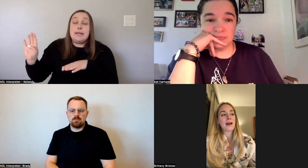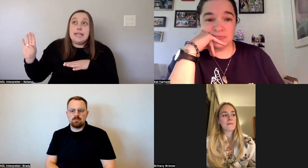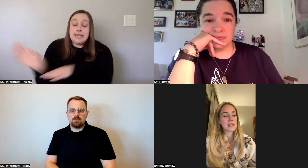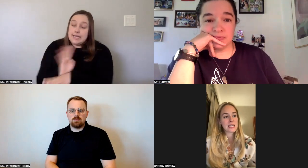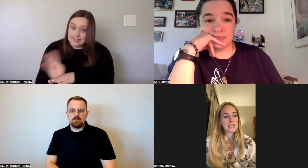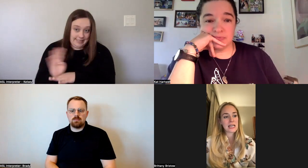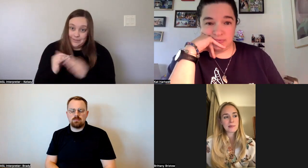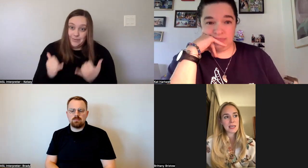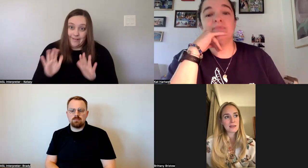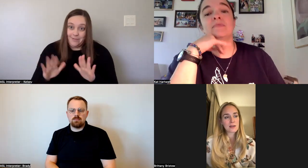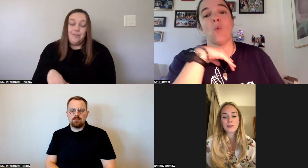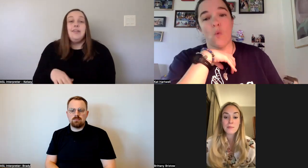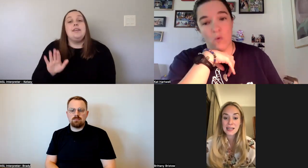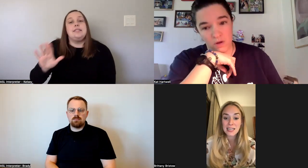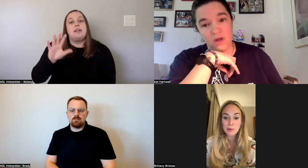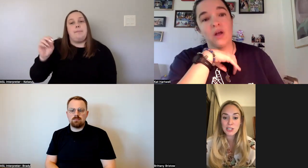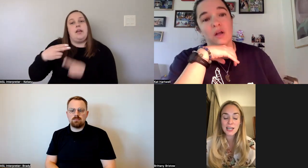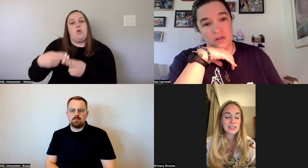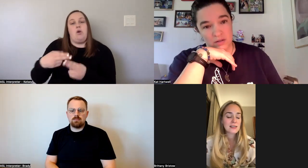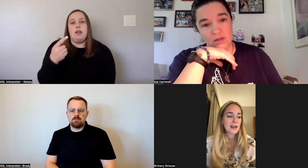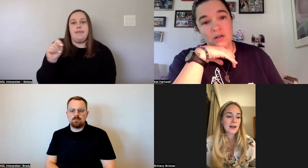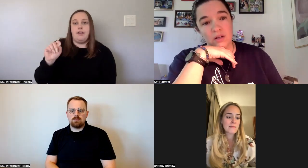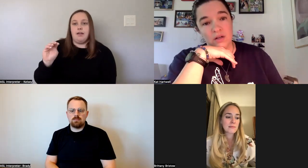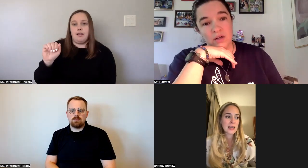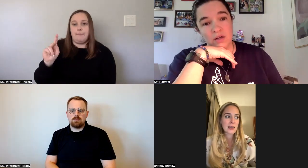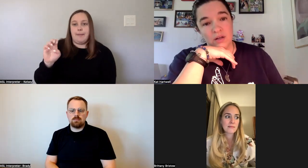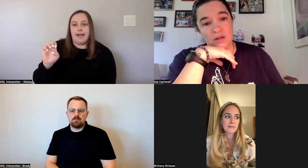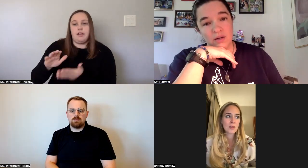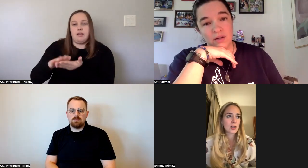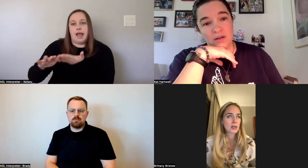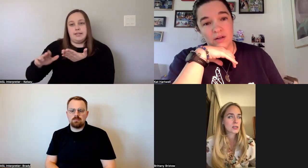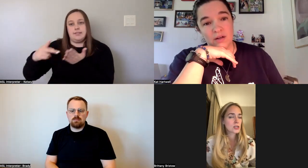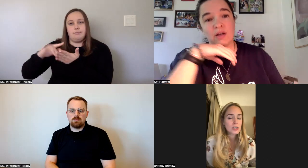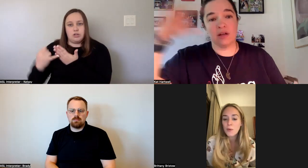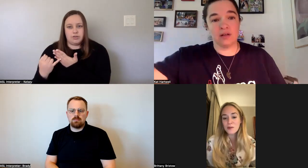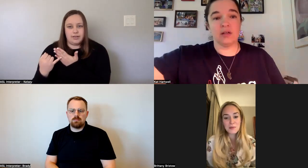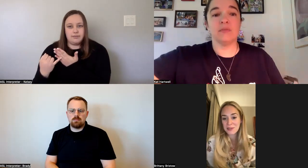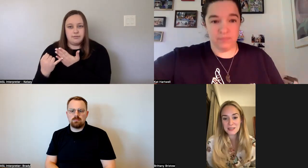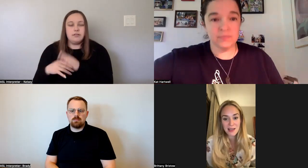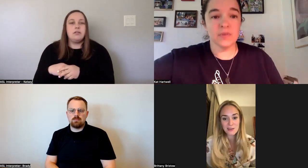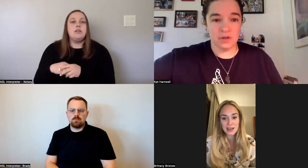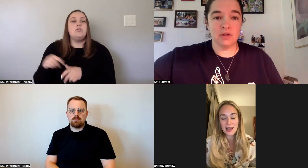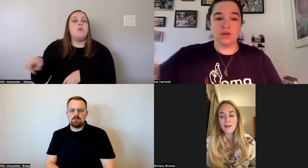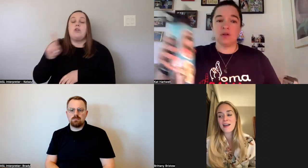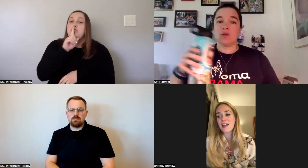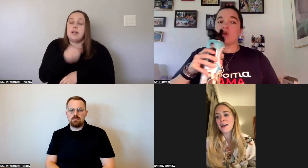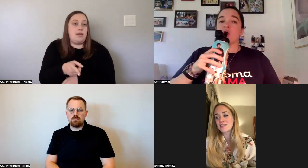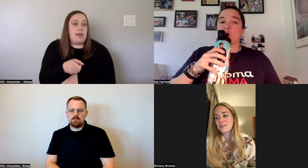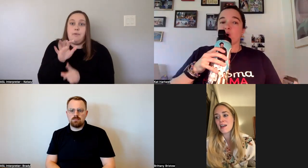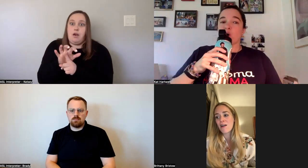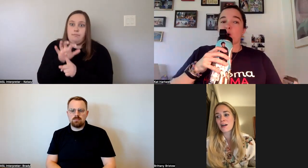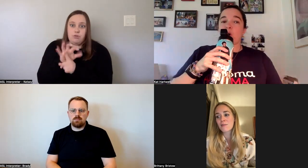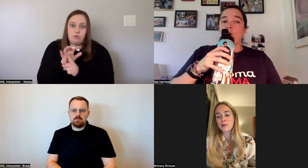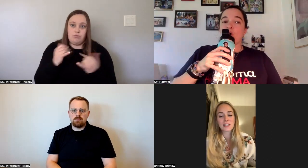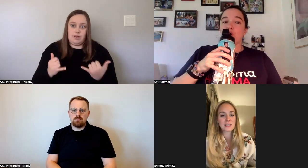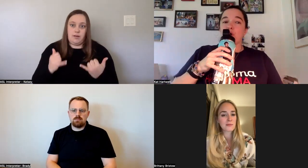He and his company, they're called the Make Nice Project. They are so incredibly in demand right now, and